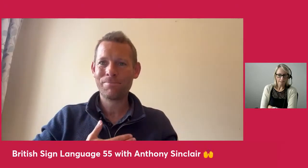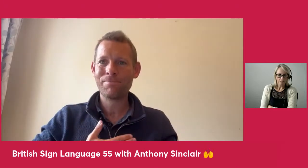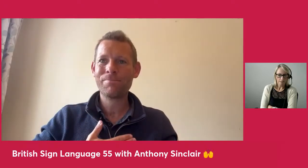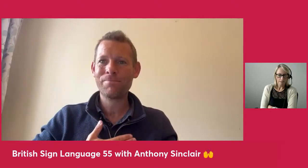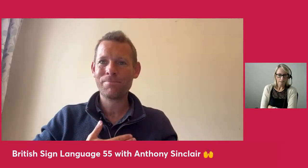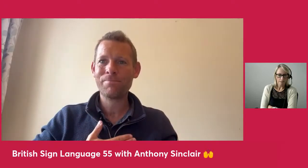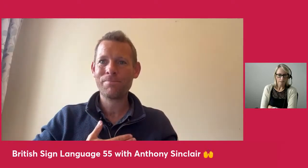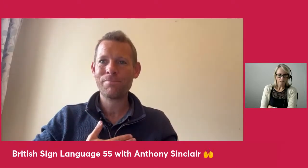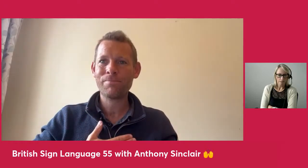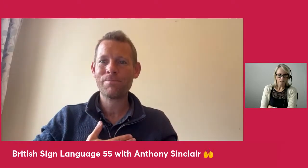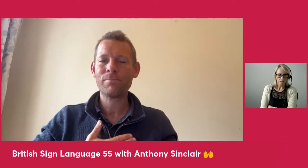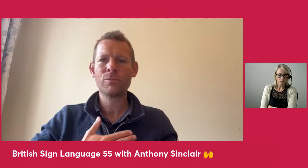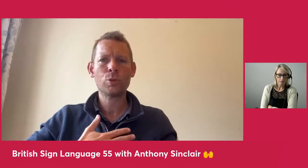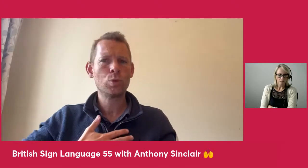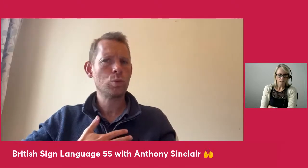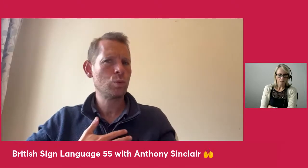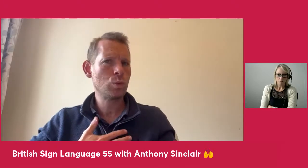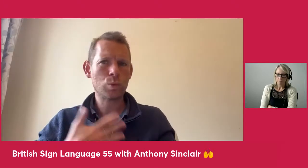like,